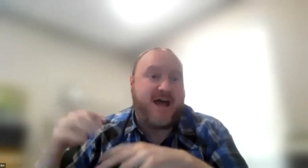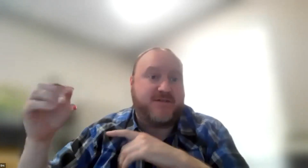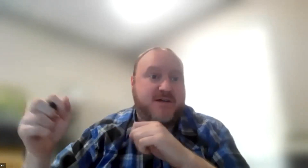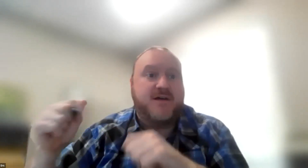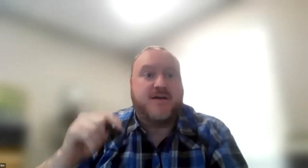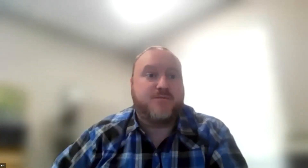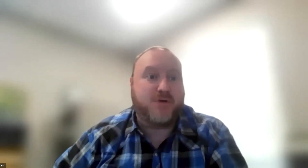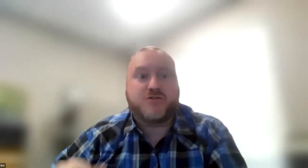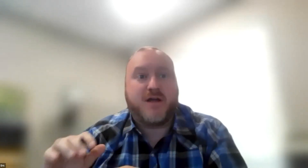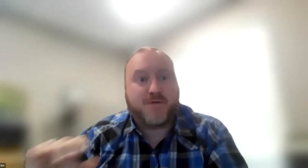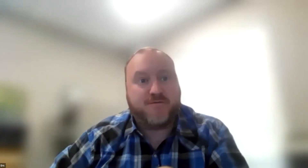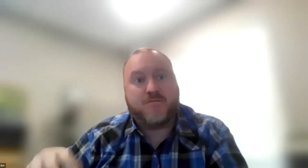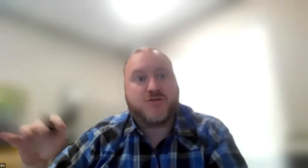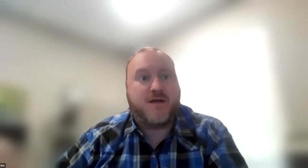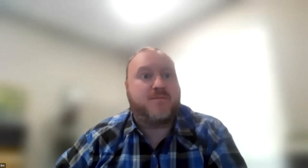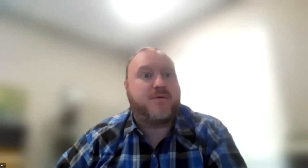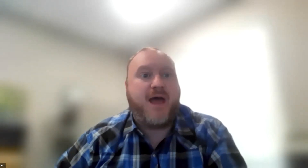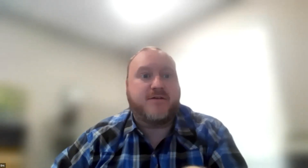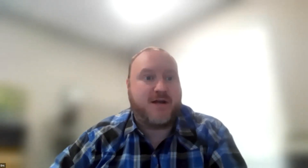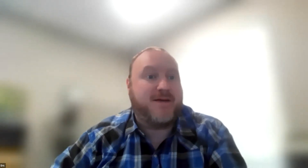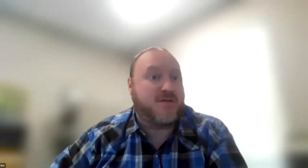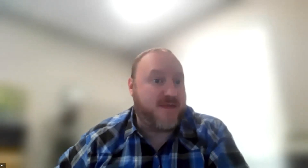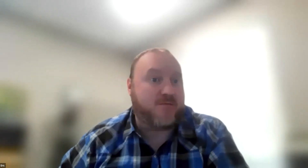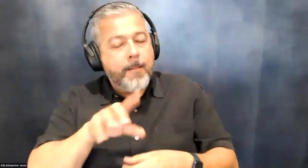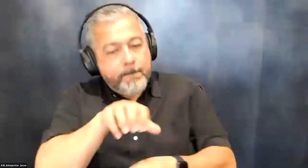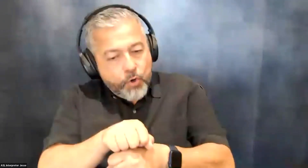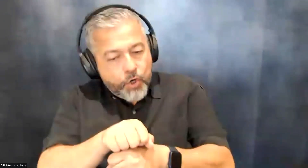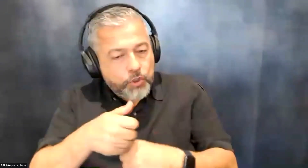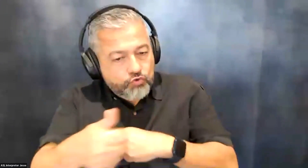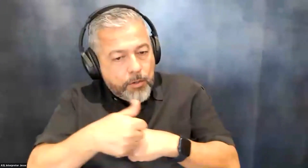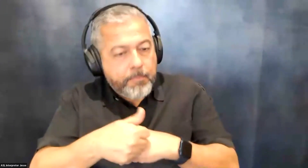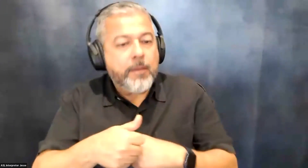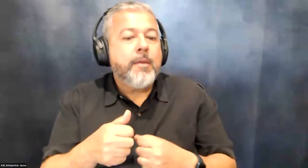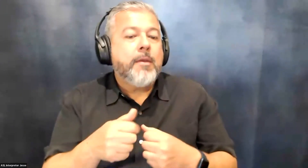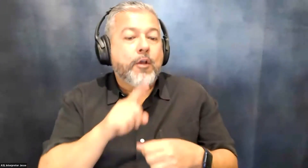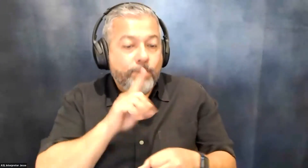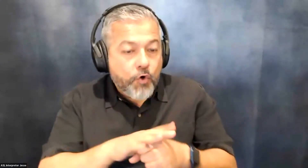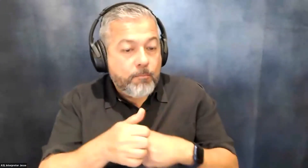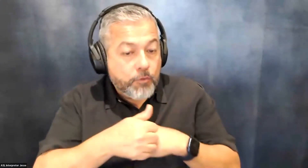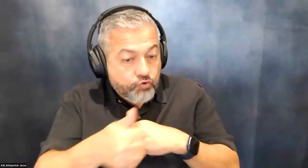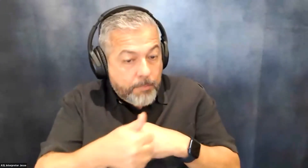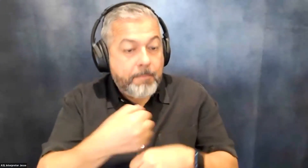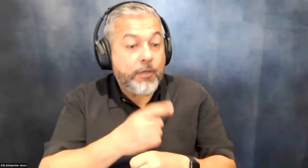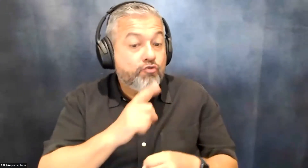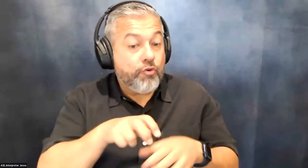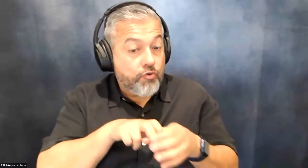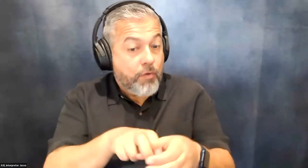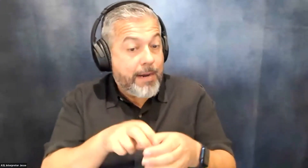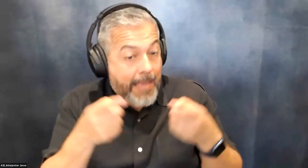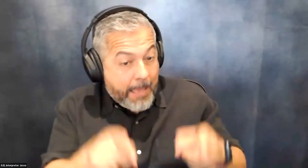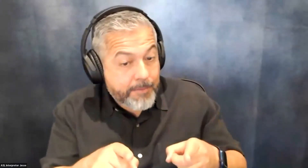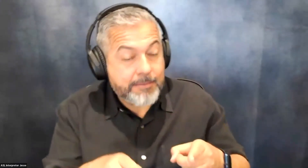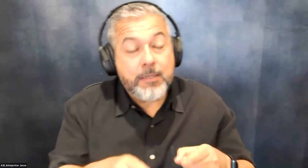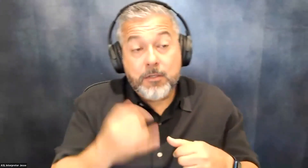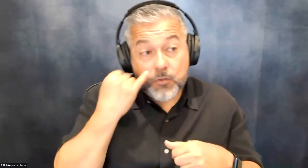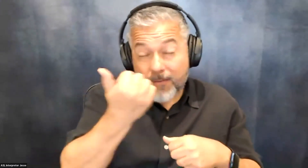have the staff to book the trip, confirm the trip, and try to make sure that that ride happens. So that's something that we're going to work on if anybody